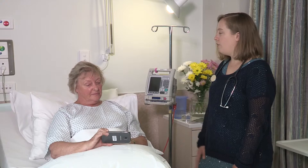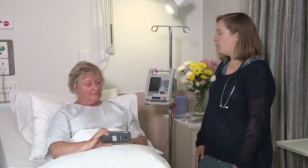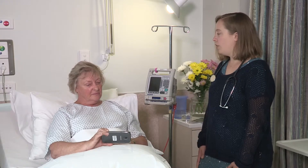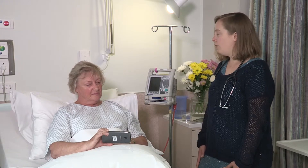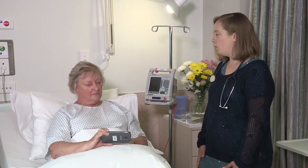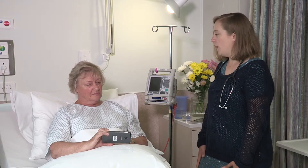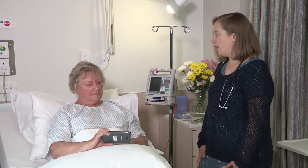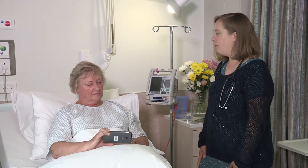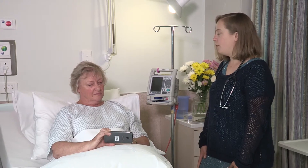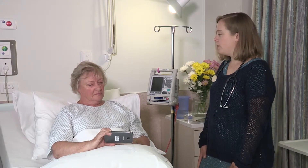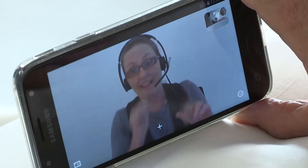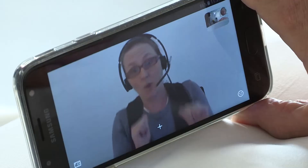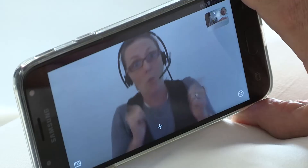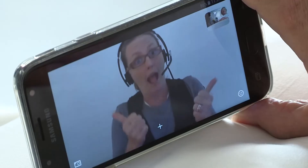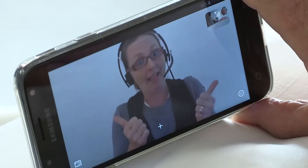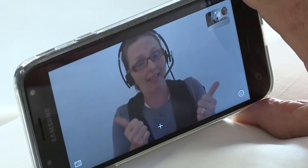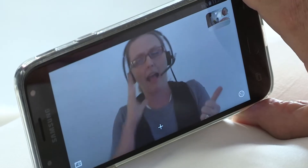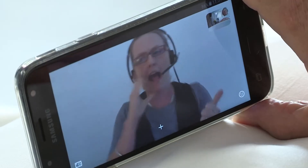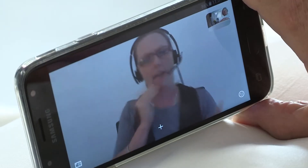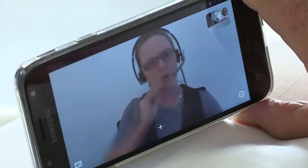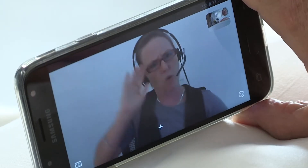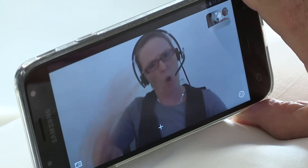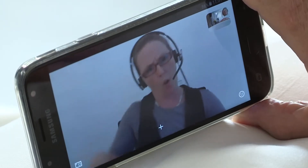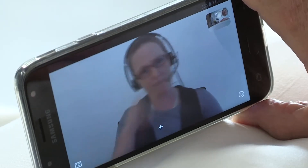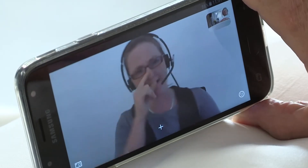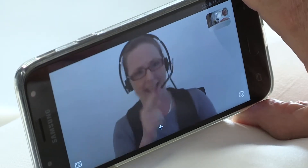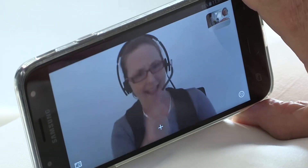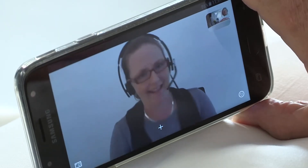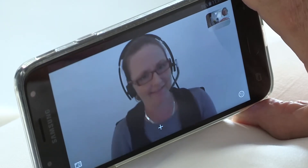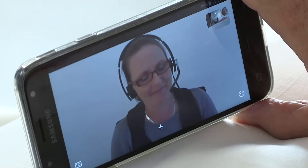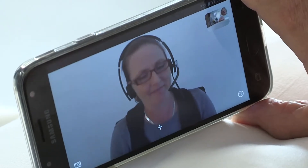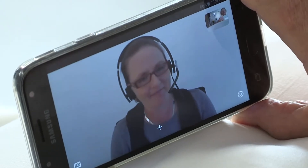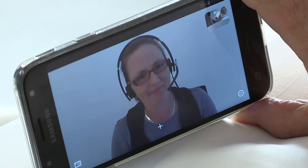Hopefully, if you're well enough, you'll be able to go home this afternoon.